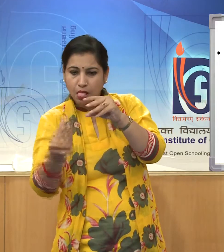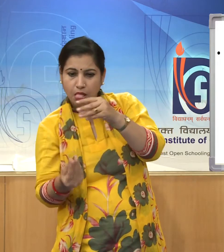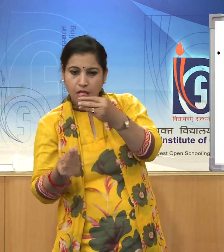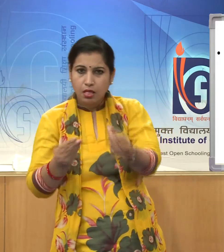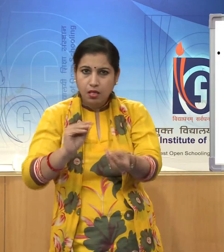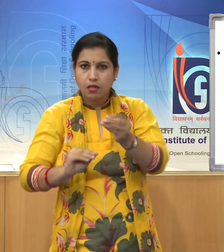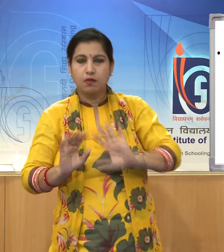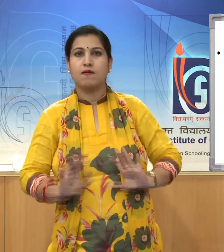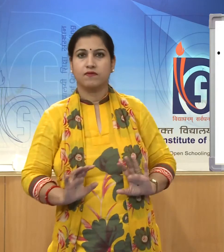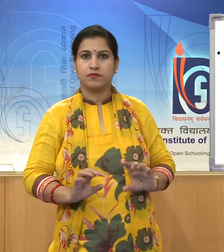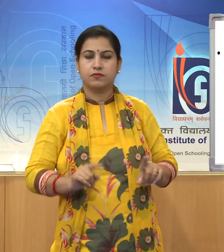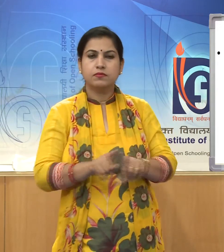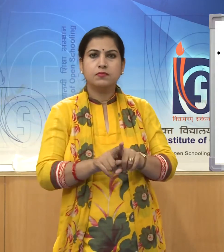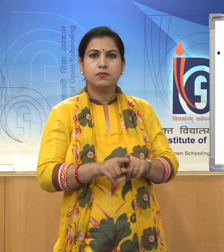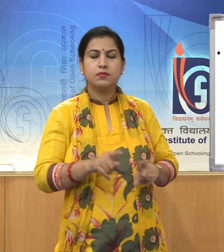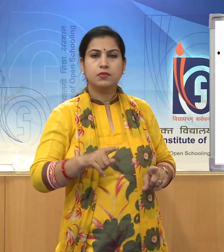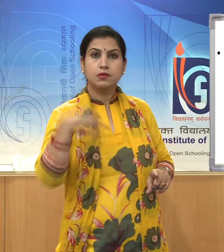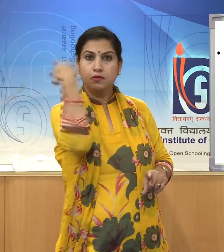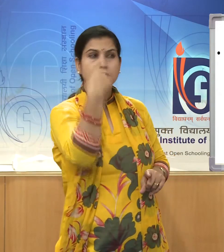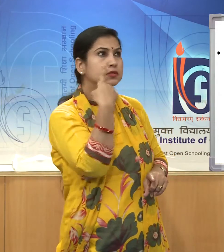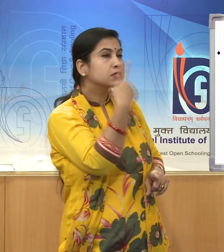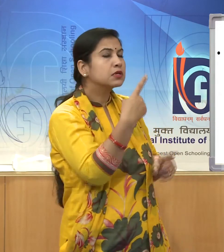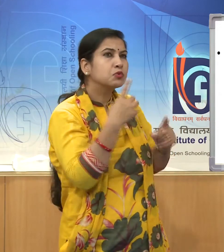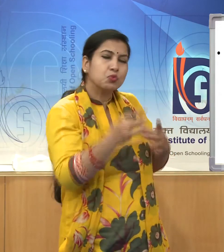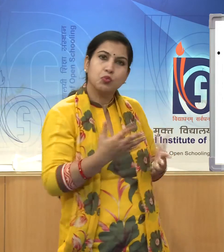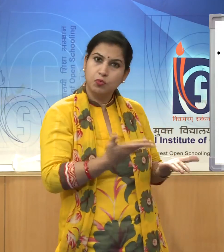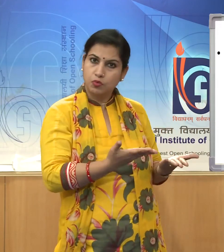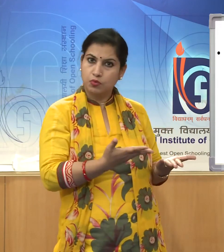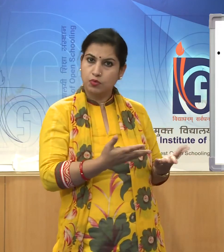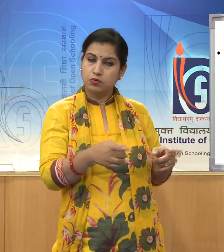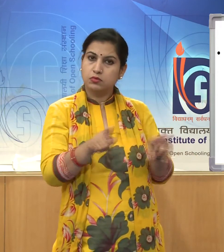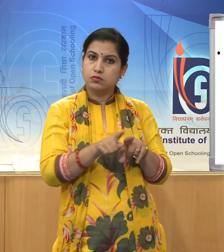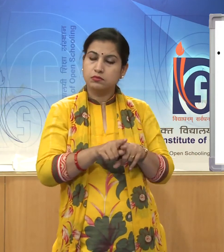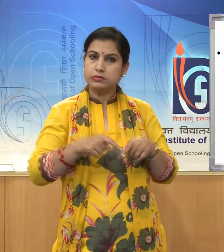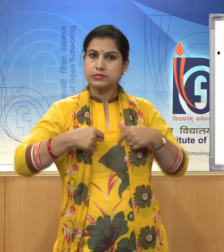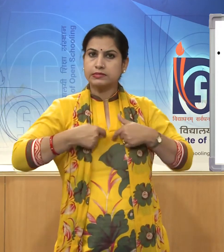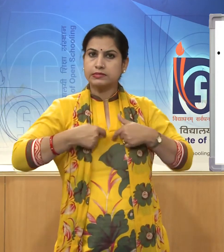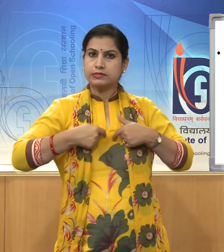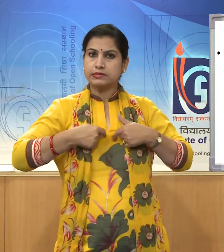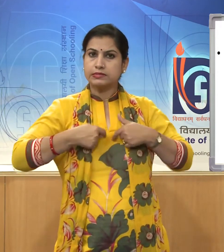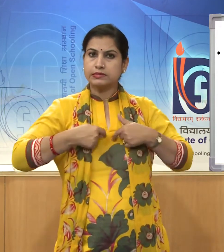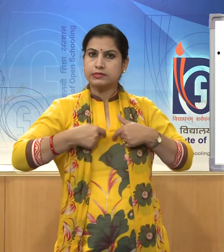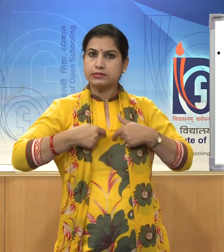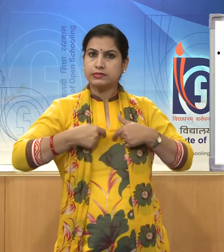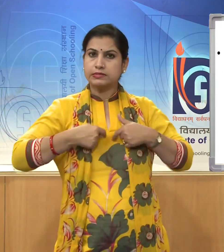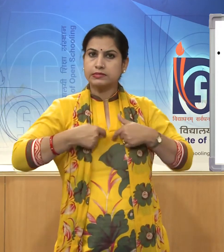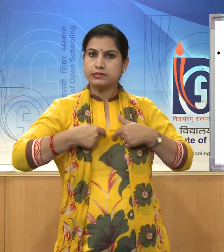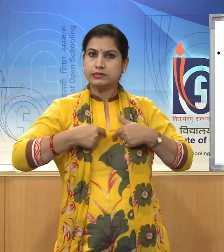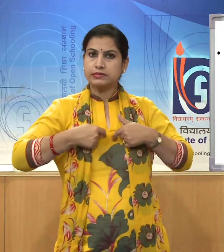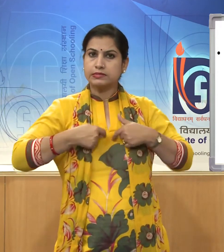In this painting, the melting clocks look very realistic and create the sense of disturbed